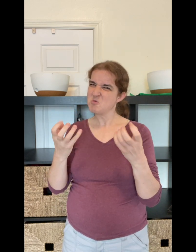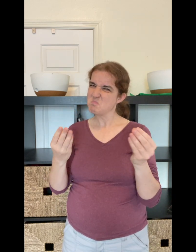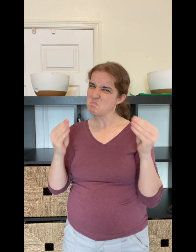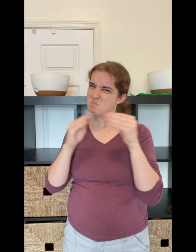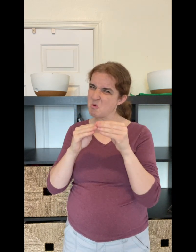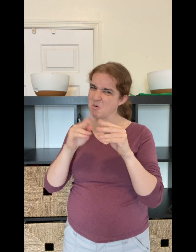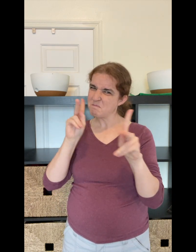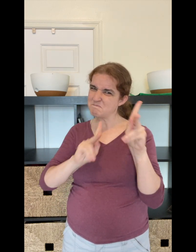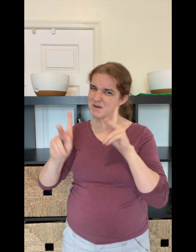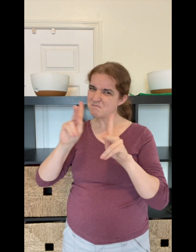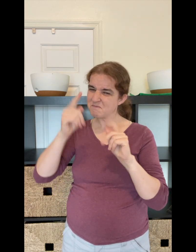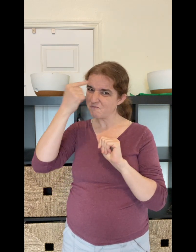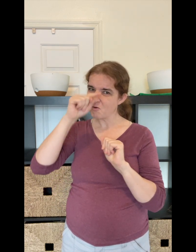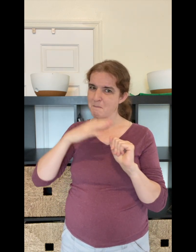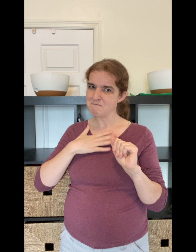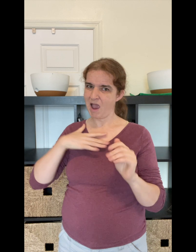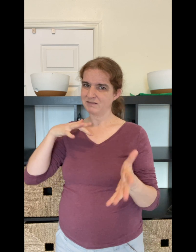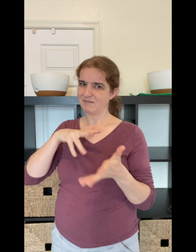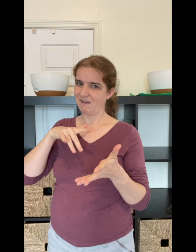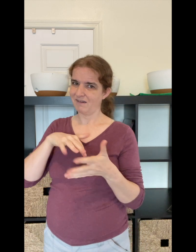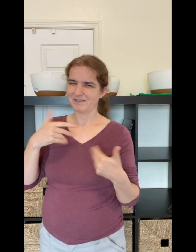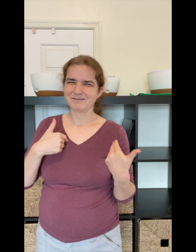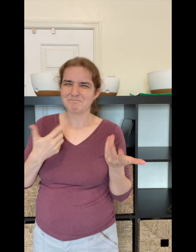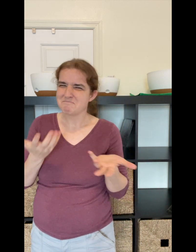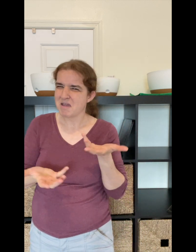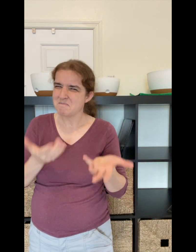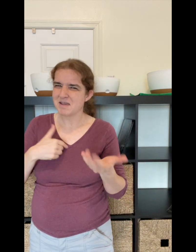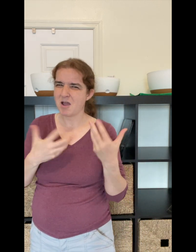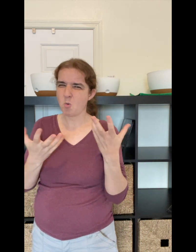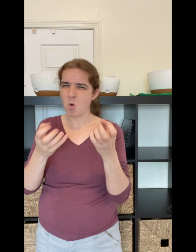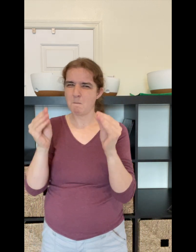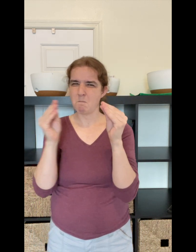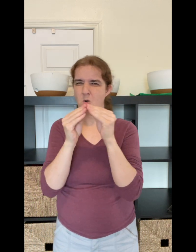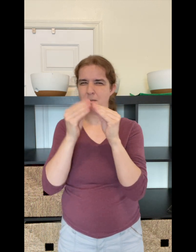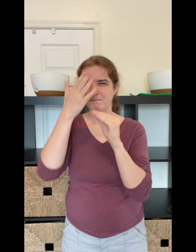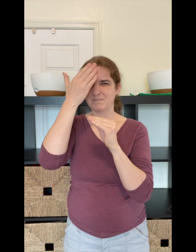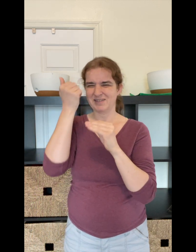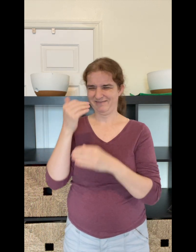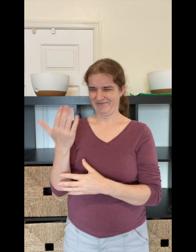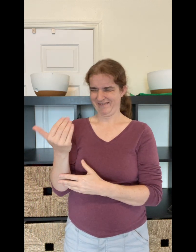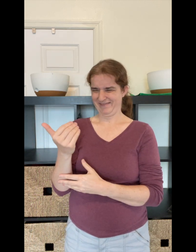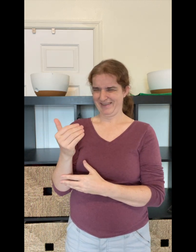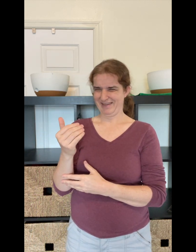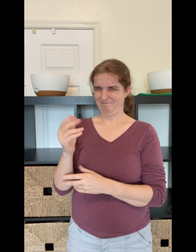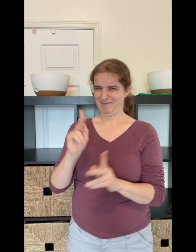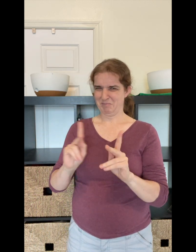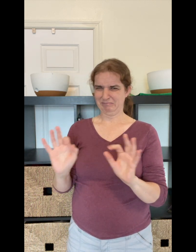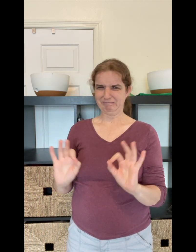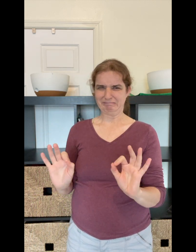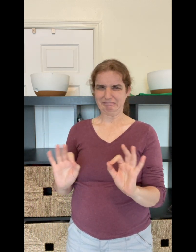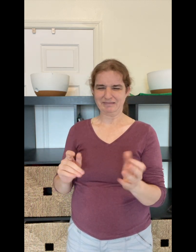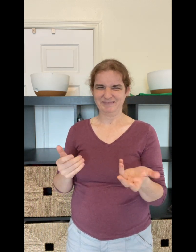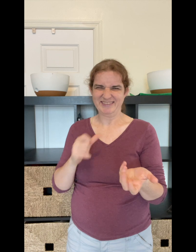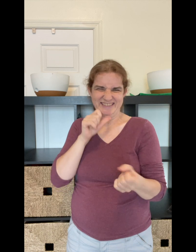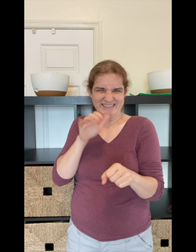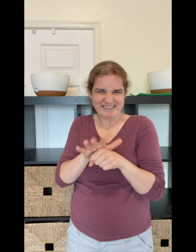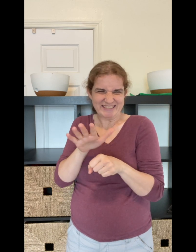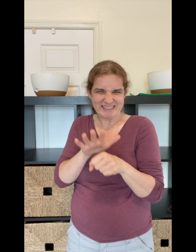flu? Maybe I want more people for my study. Maybe I want more because 15 people, I don't know,